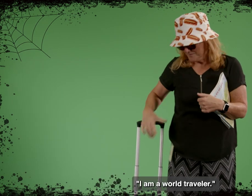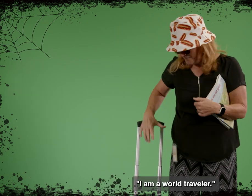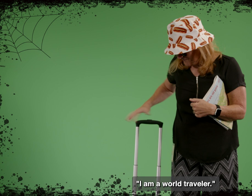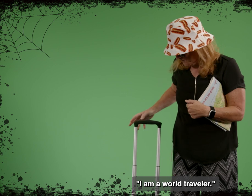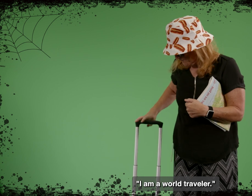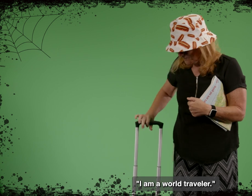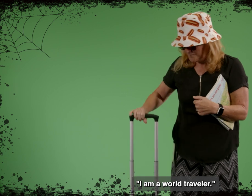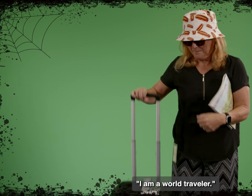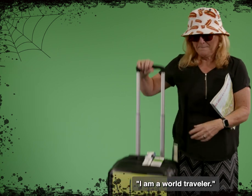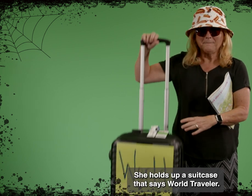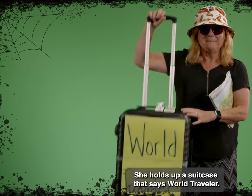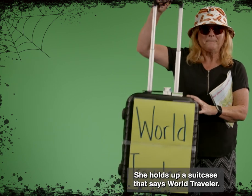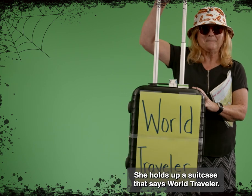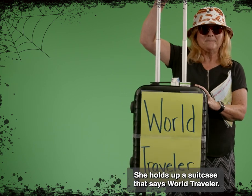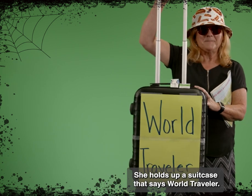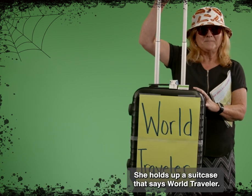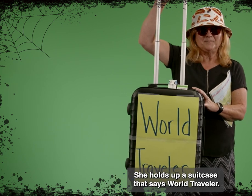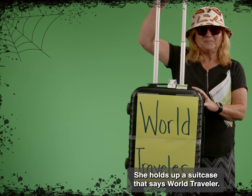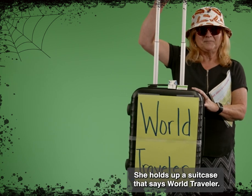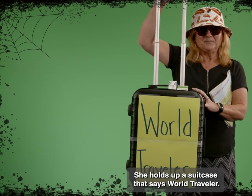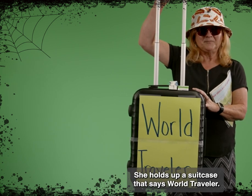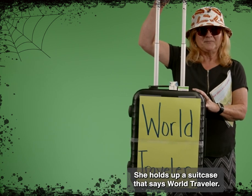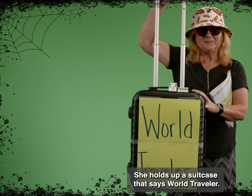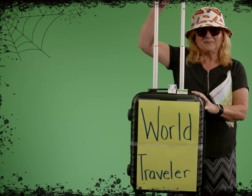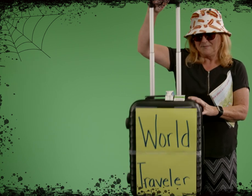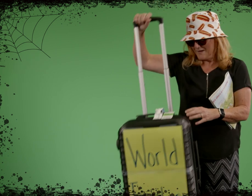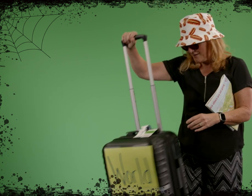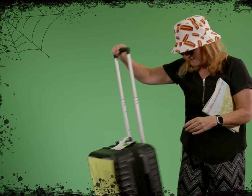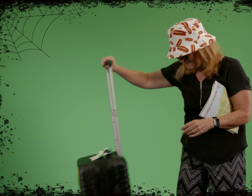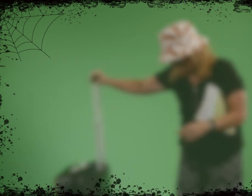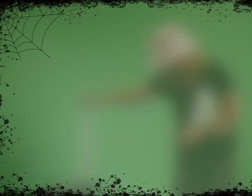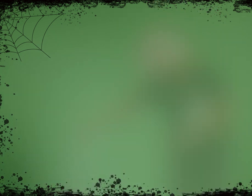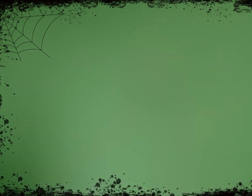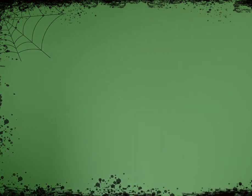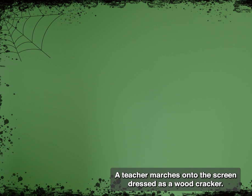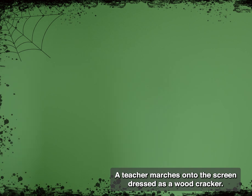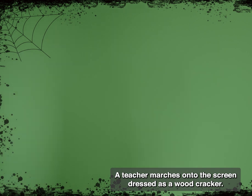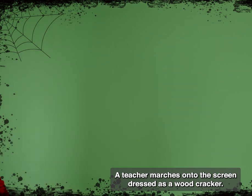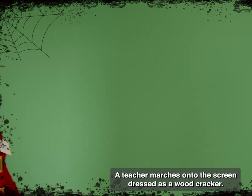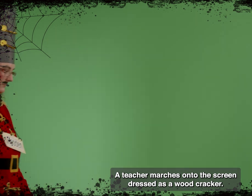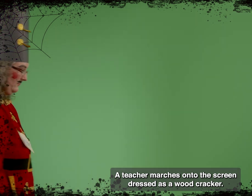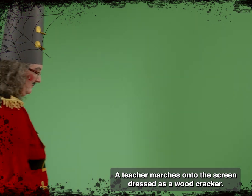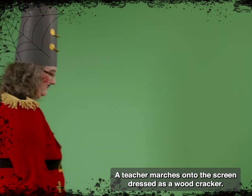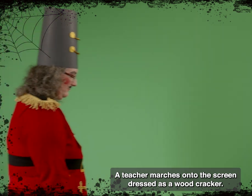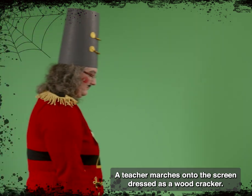world traveler. She holds up a suitcase that says world traveler. A teacher marches onto the